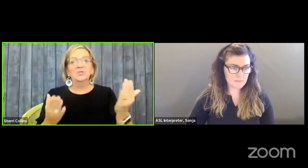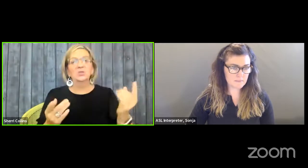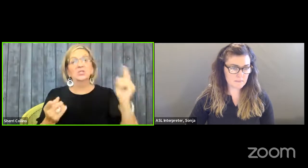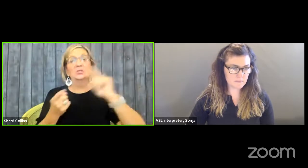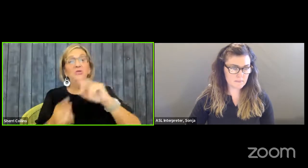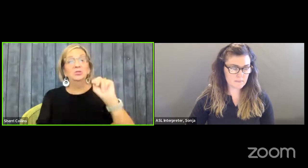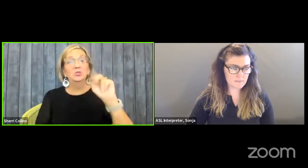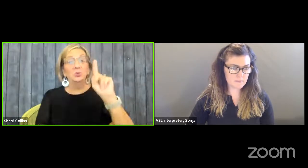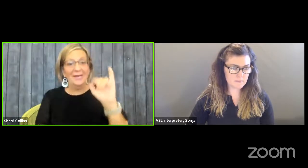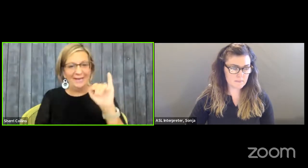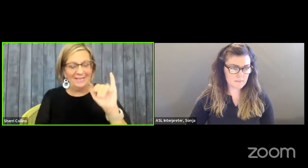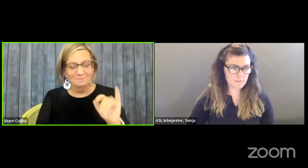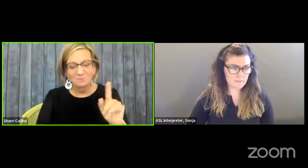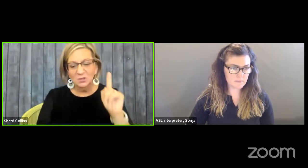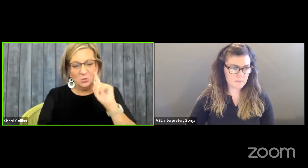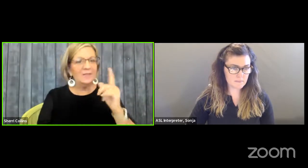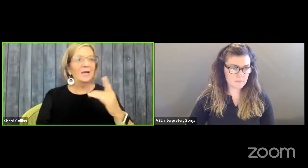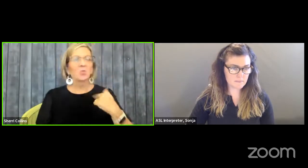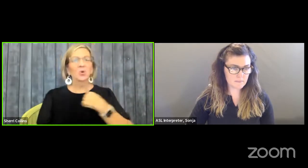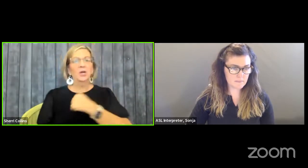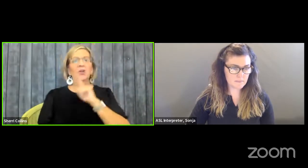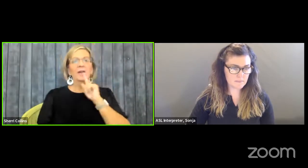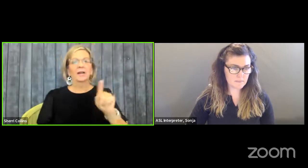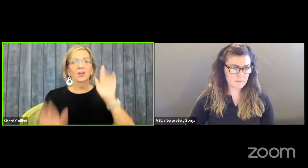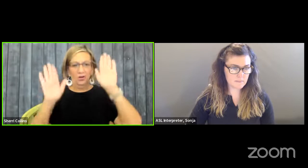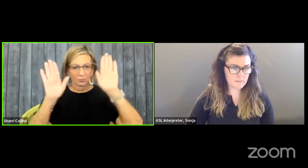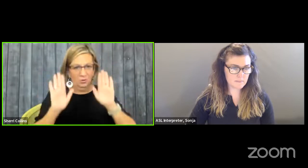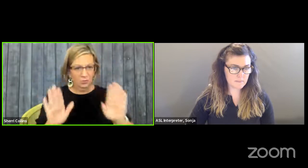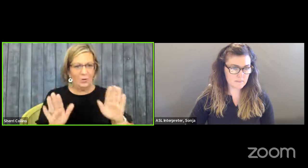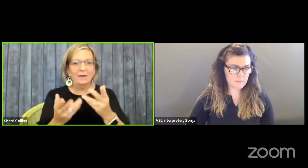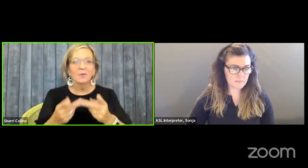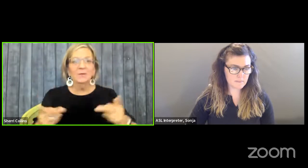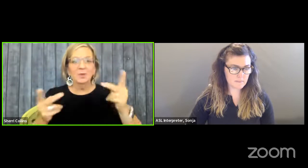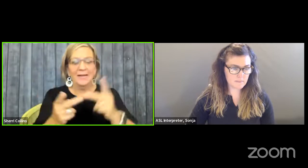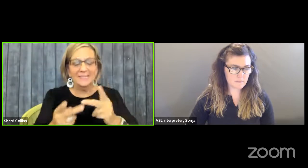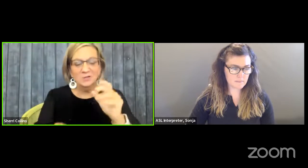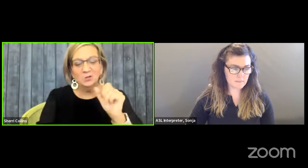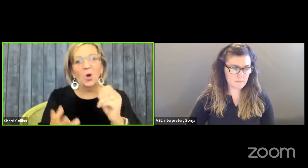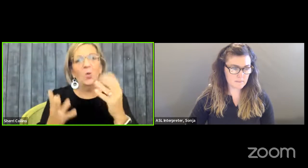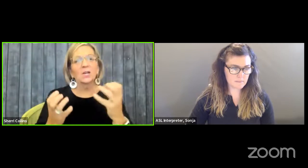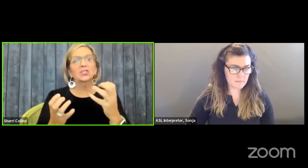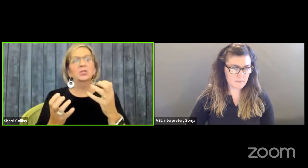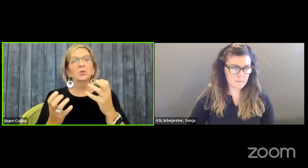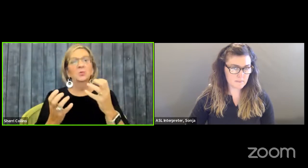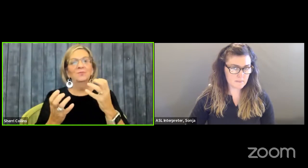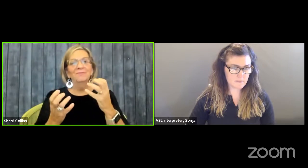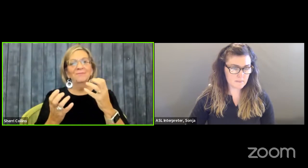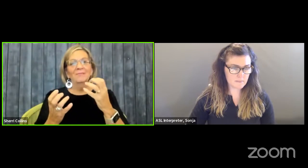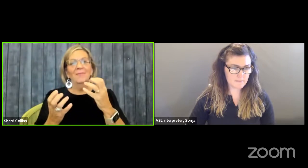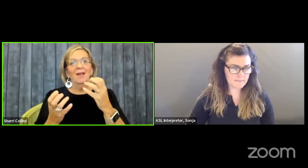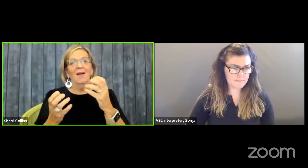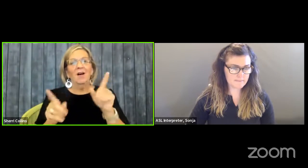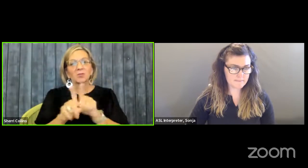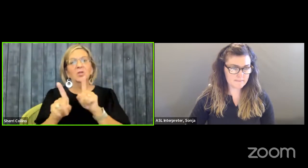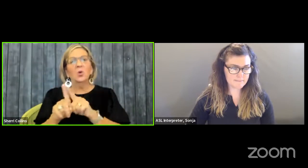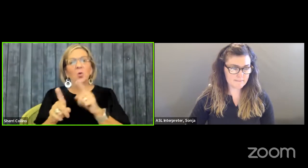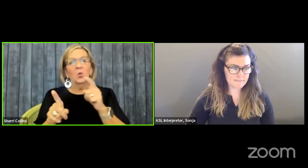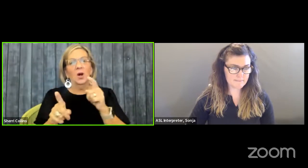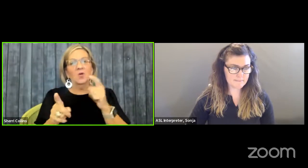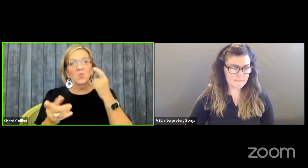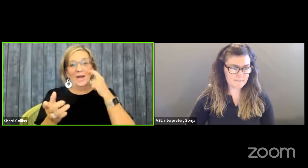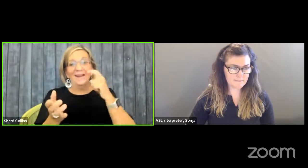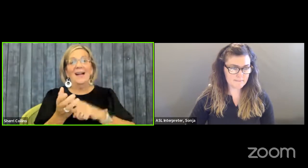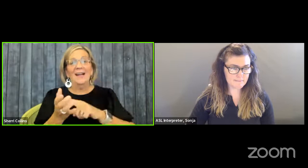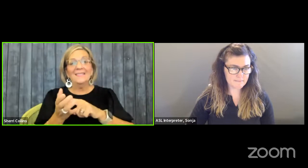and resources to Nikki. So I think we are in a great place. So I want to